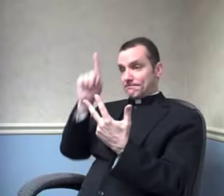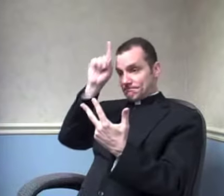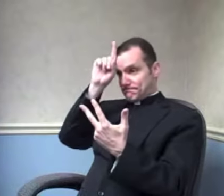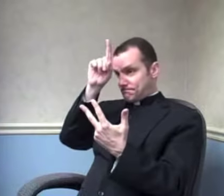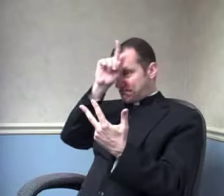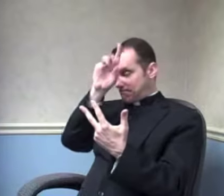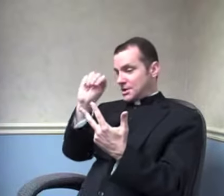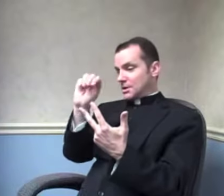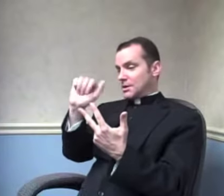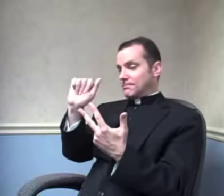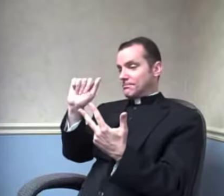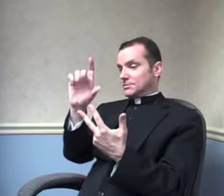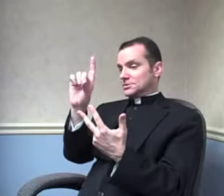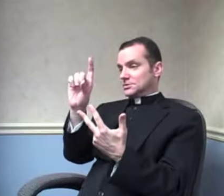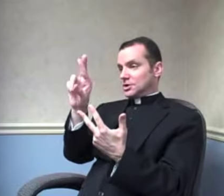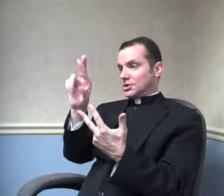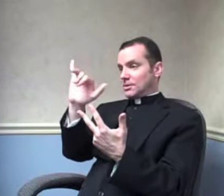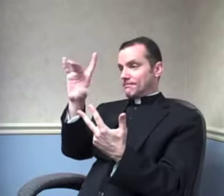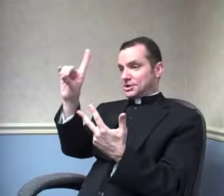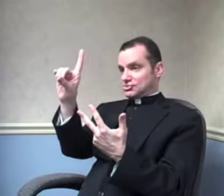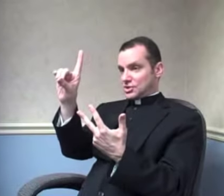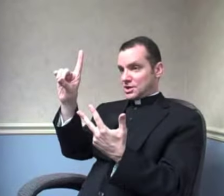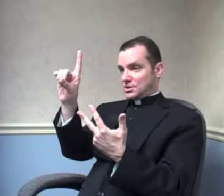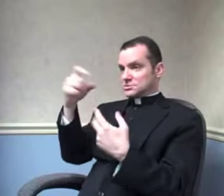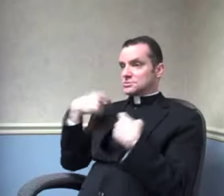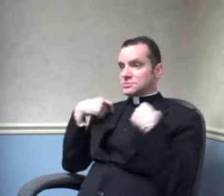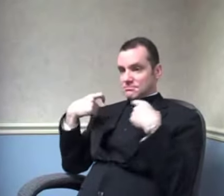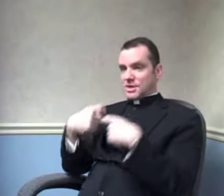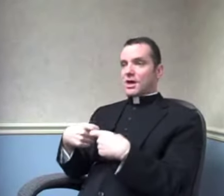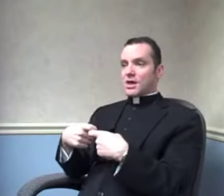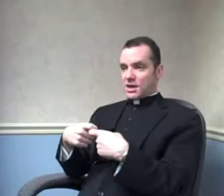The next one I went to was in Madrid, Spain,